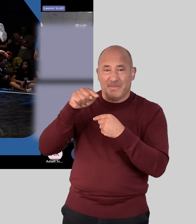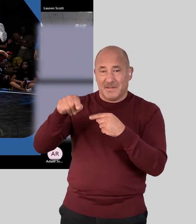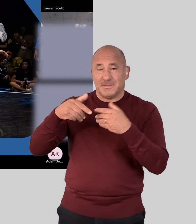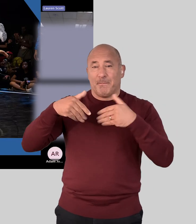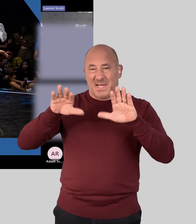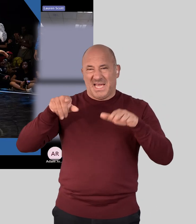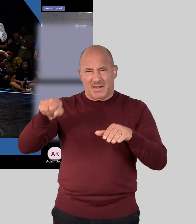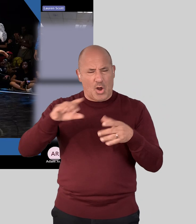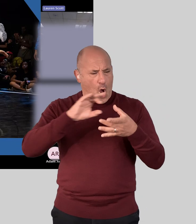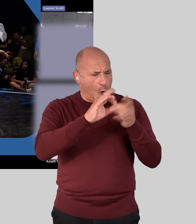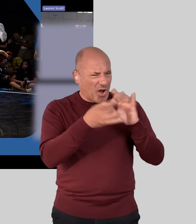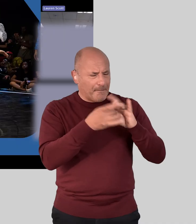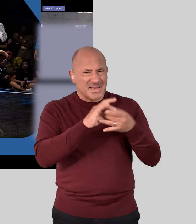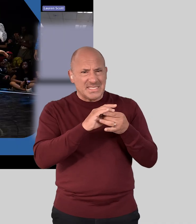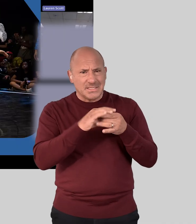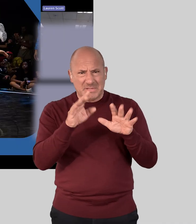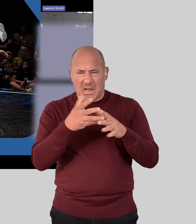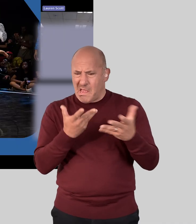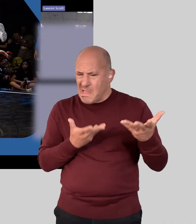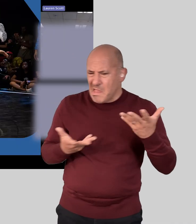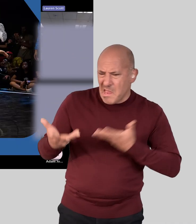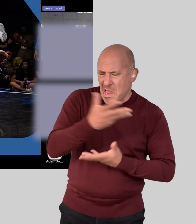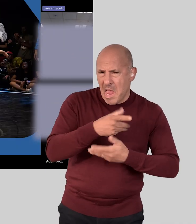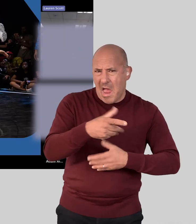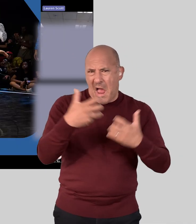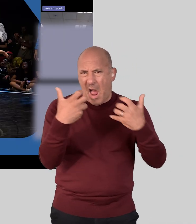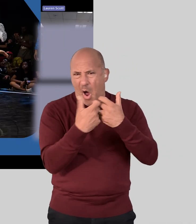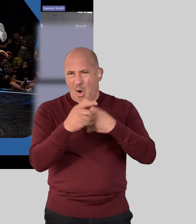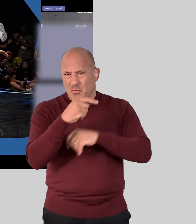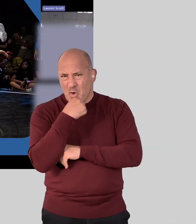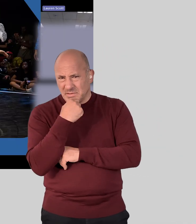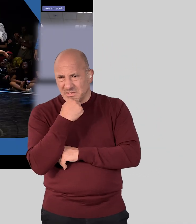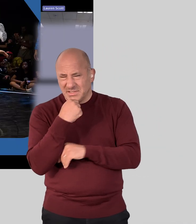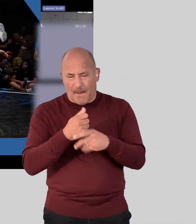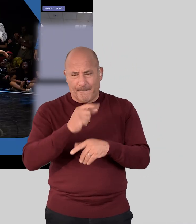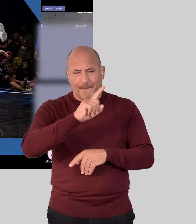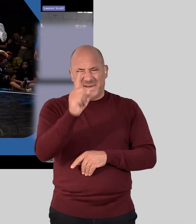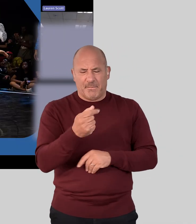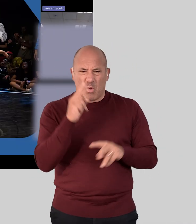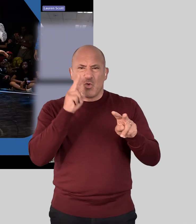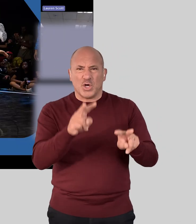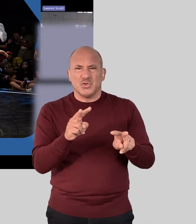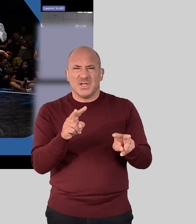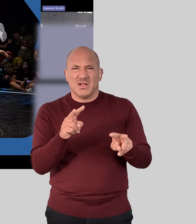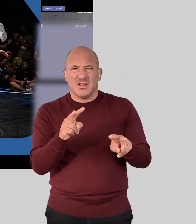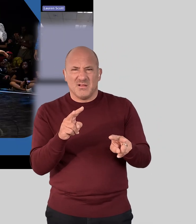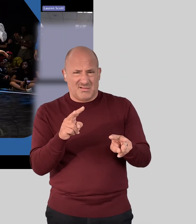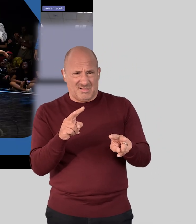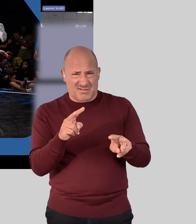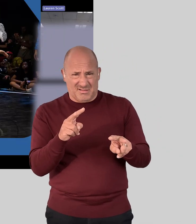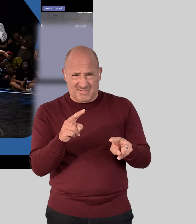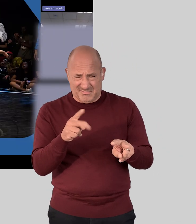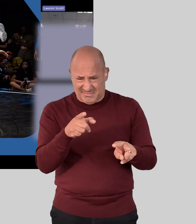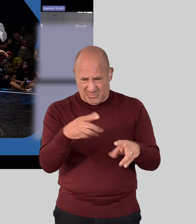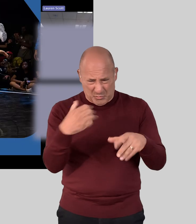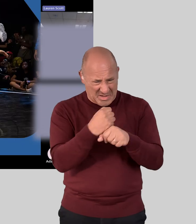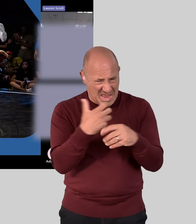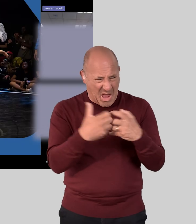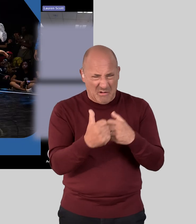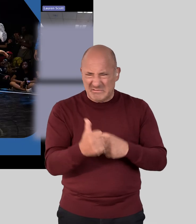and how it's judged, which is also some of the discussion that came up about the